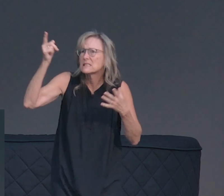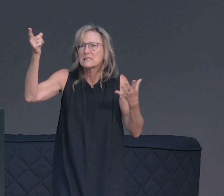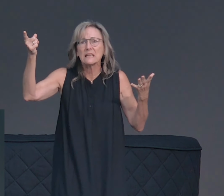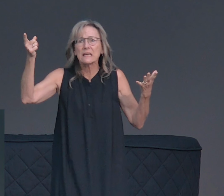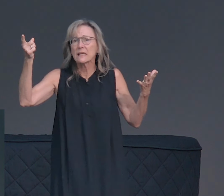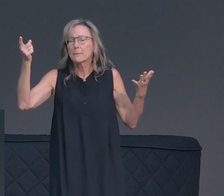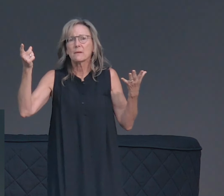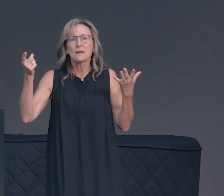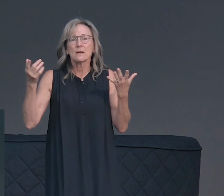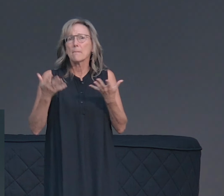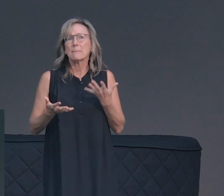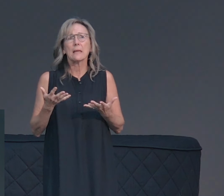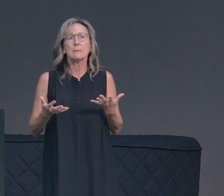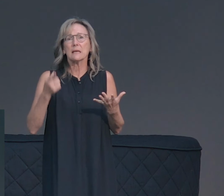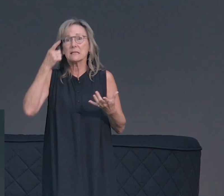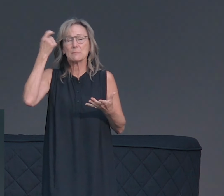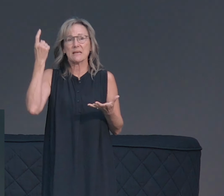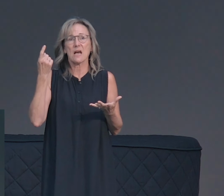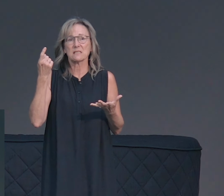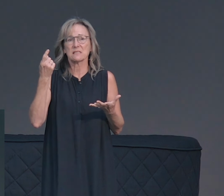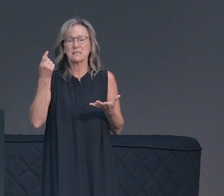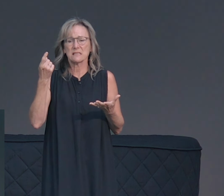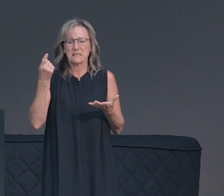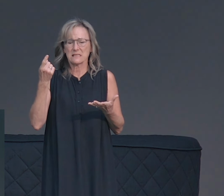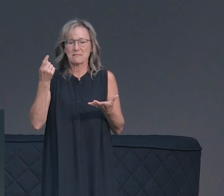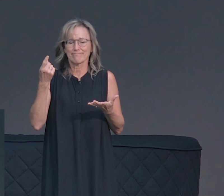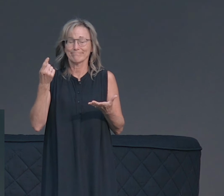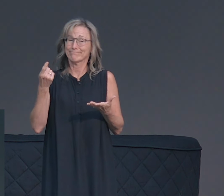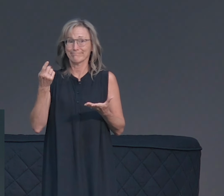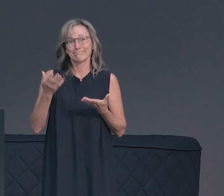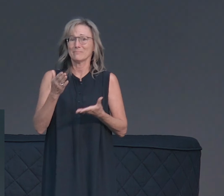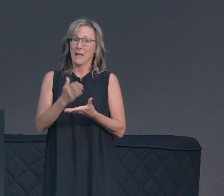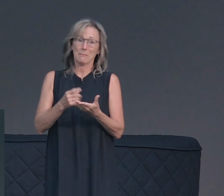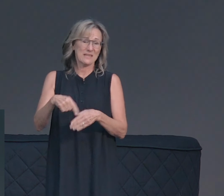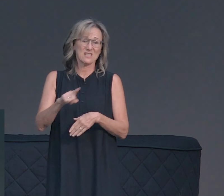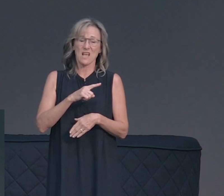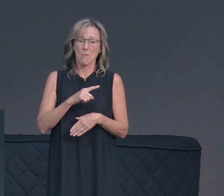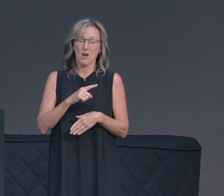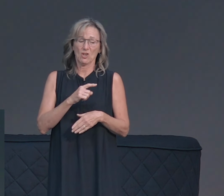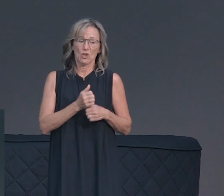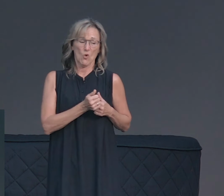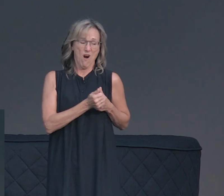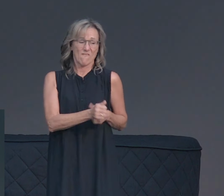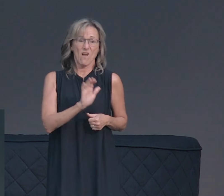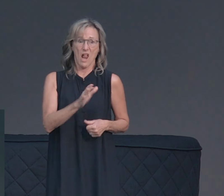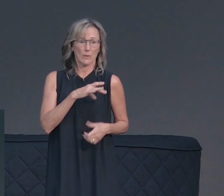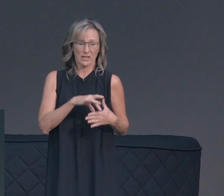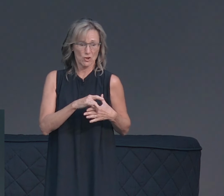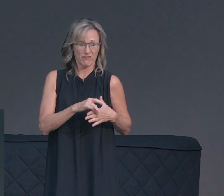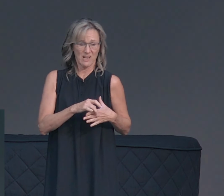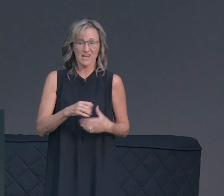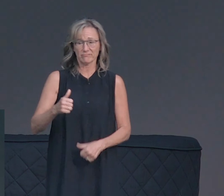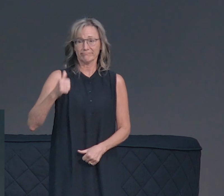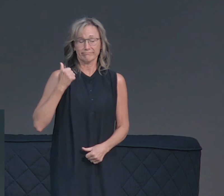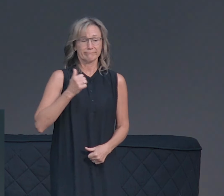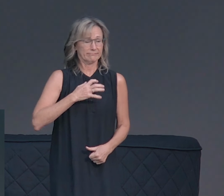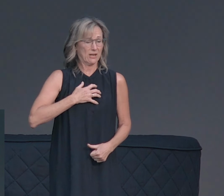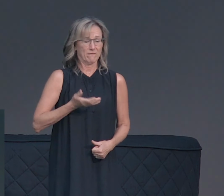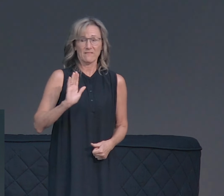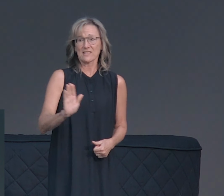And perhaps it's because some of you have been indulging in the flesh and refusing to repent of sin. No amount of